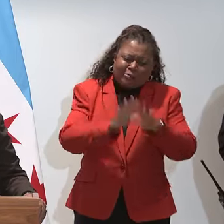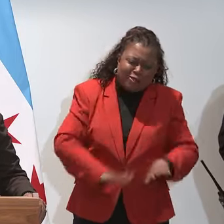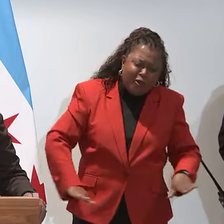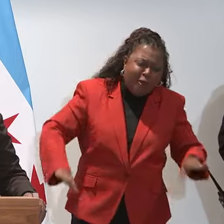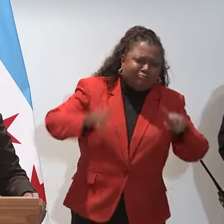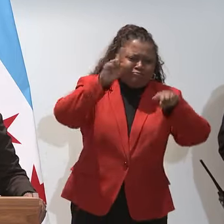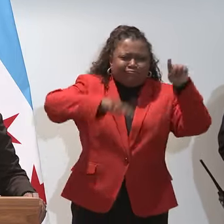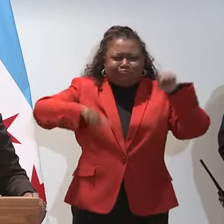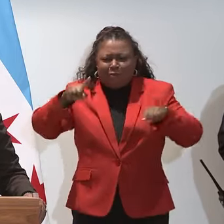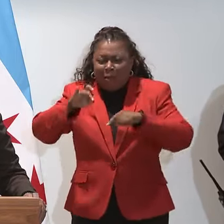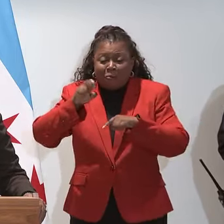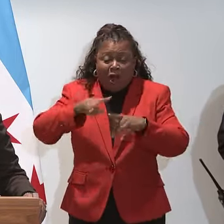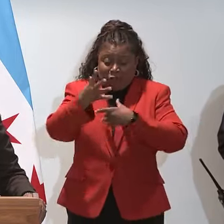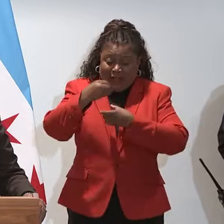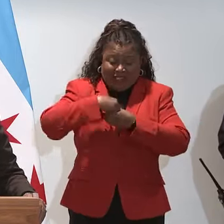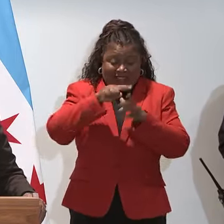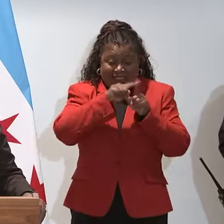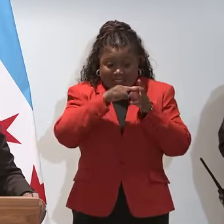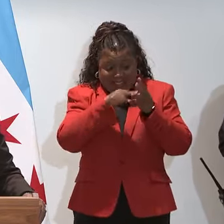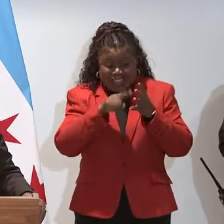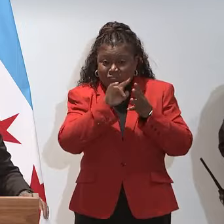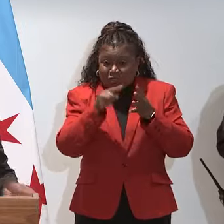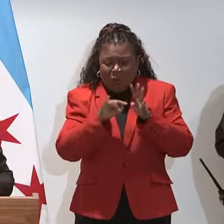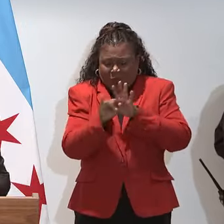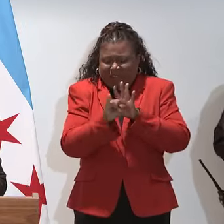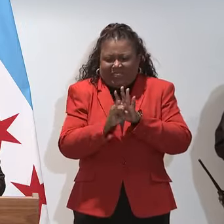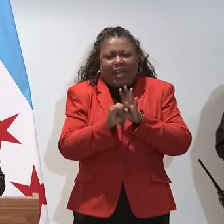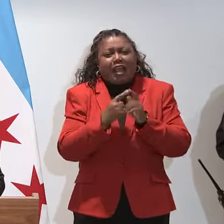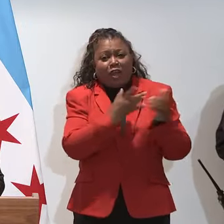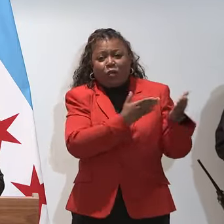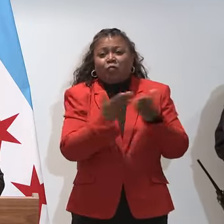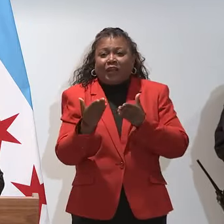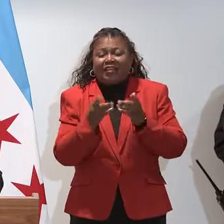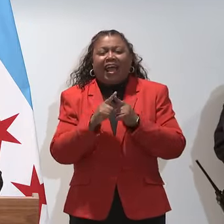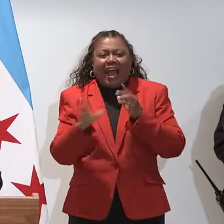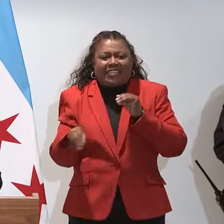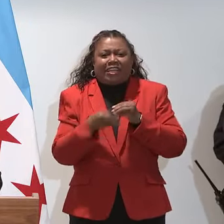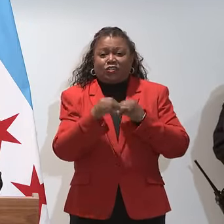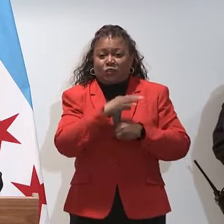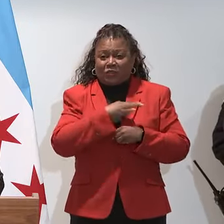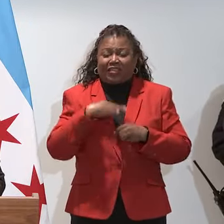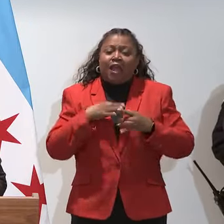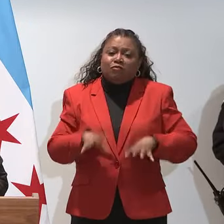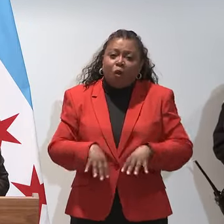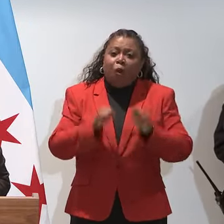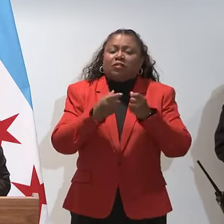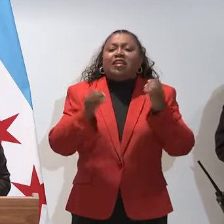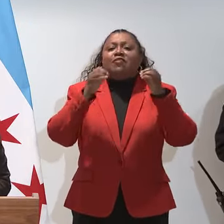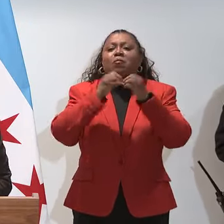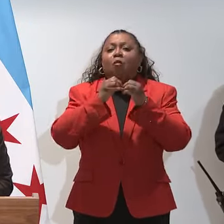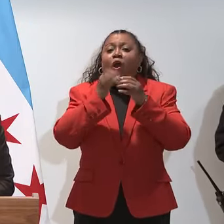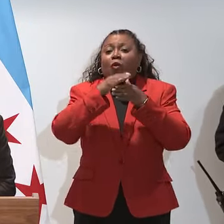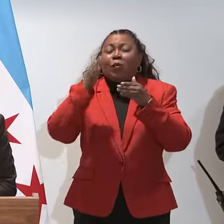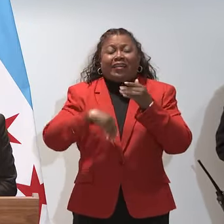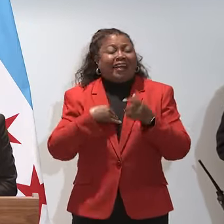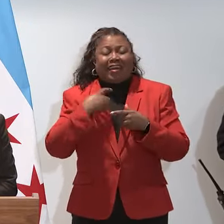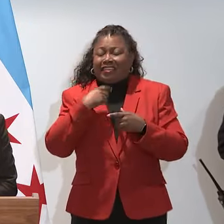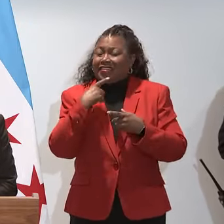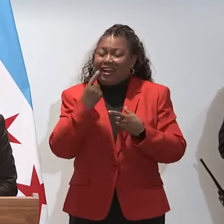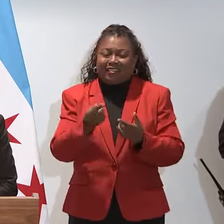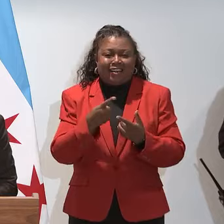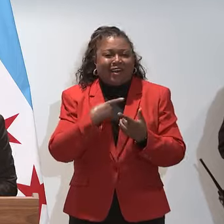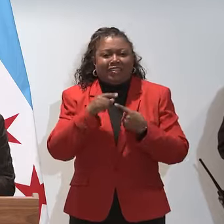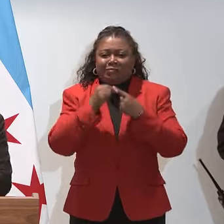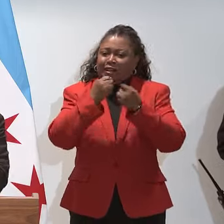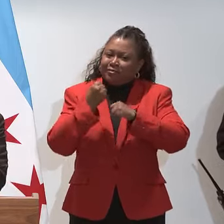a number of parks within these zones we've identified and are bringing out additional staff to host even more weekends. And I just got to give